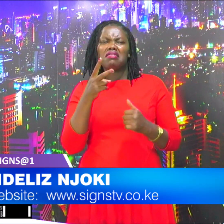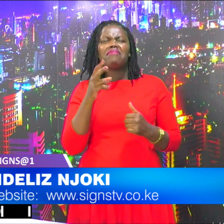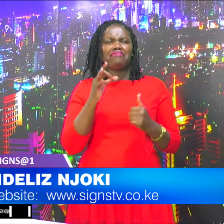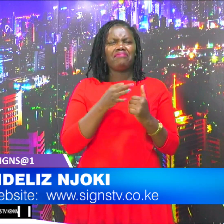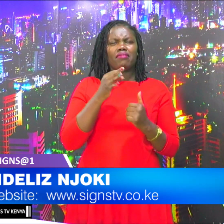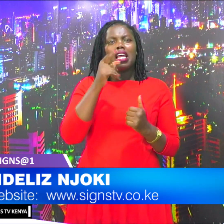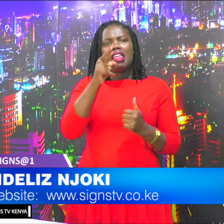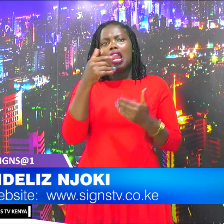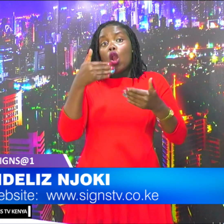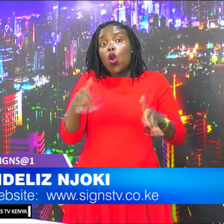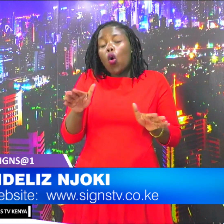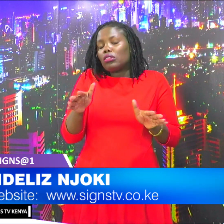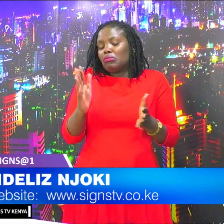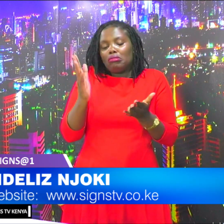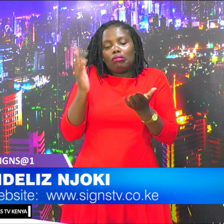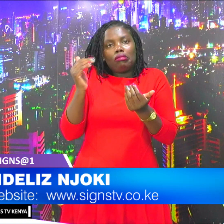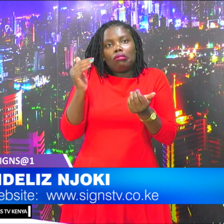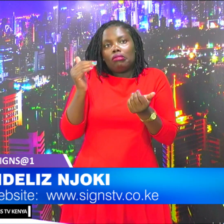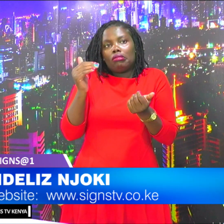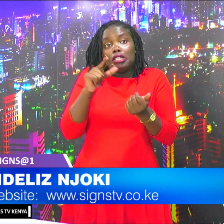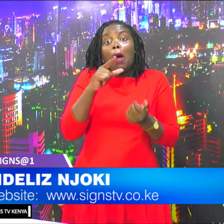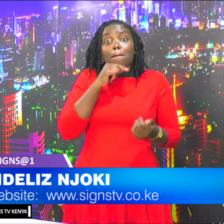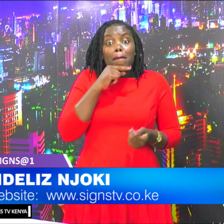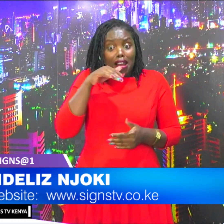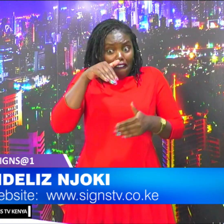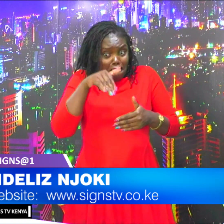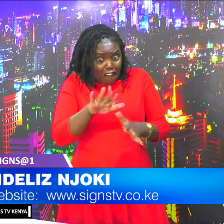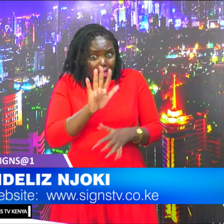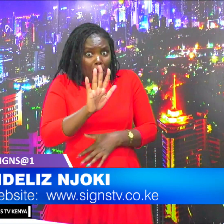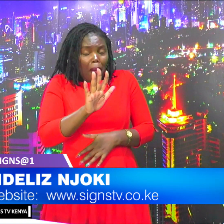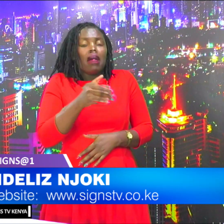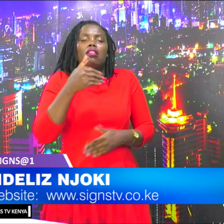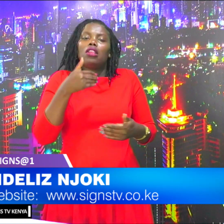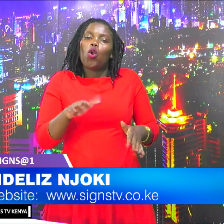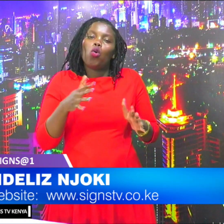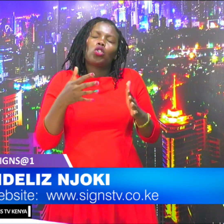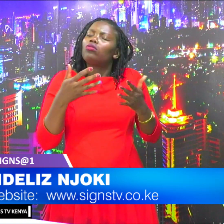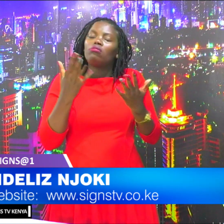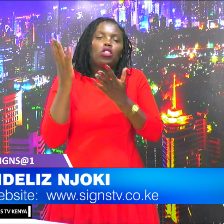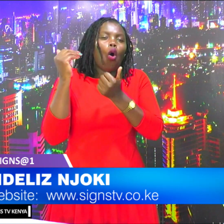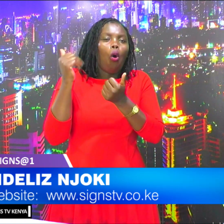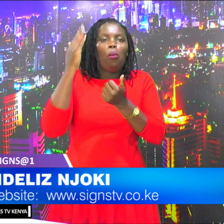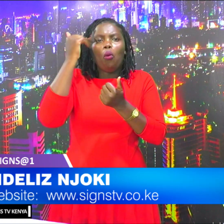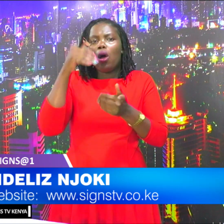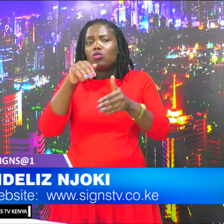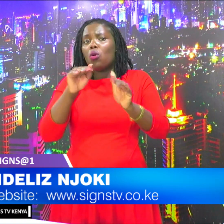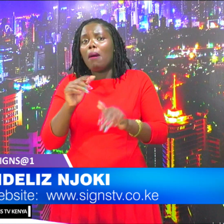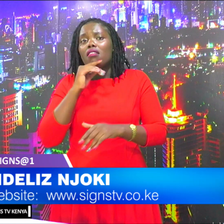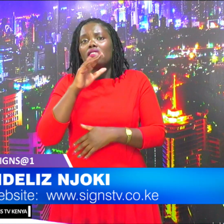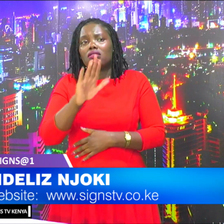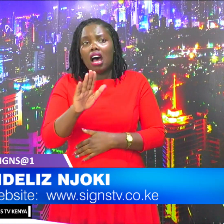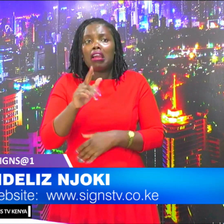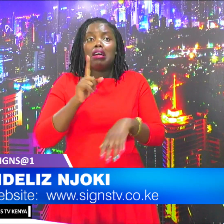who is 73 years, had lost hope of burying their loved one after